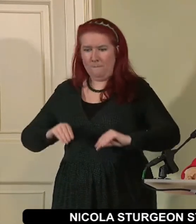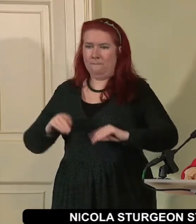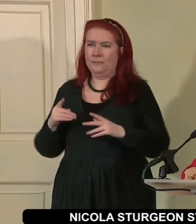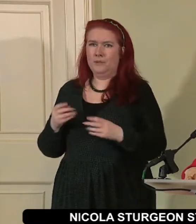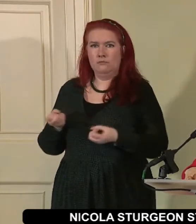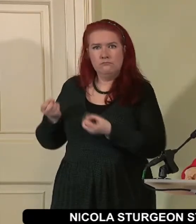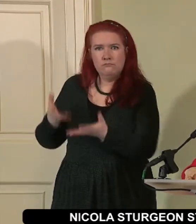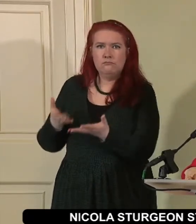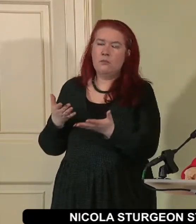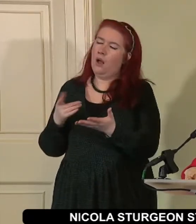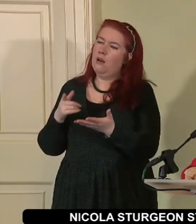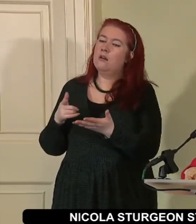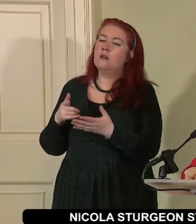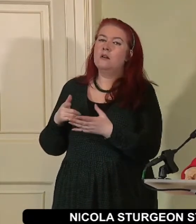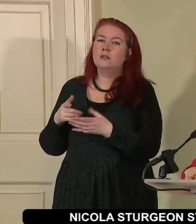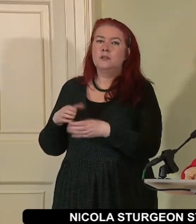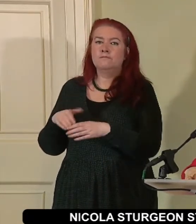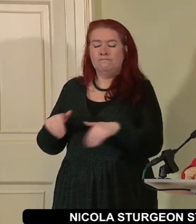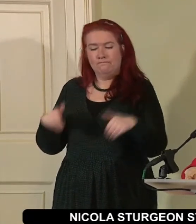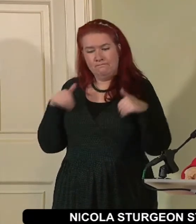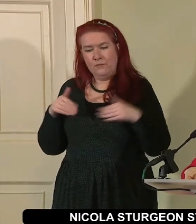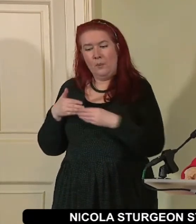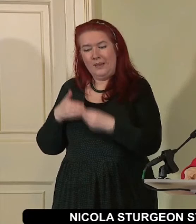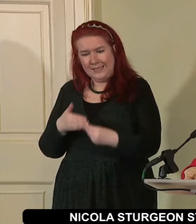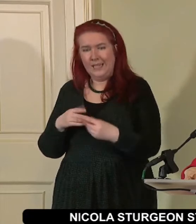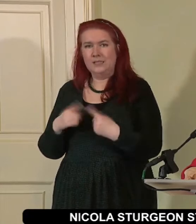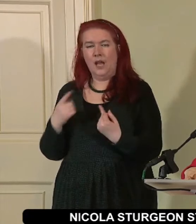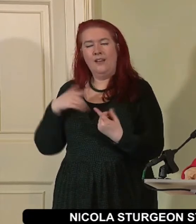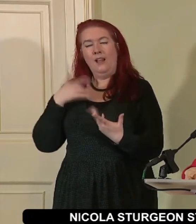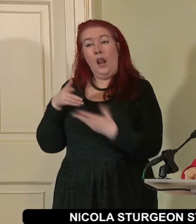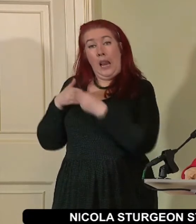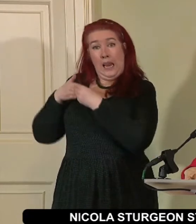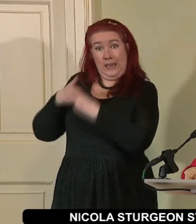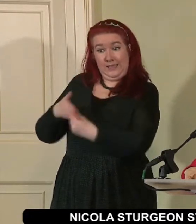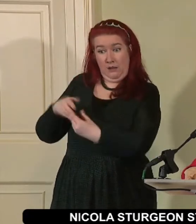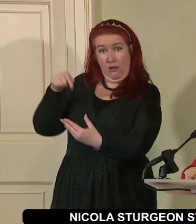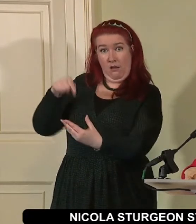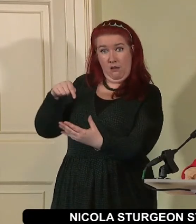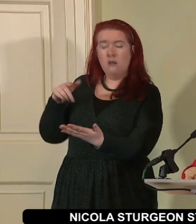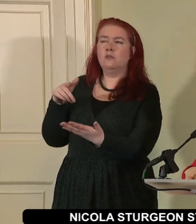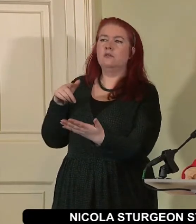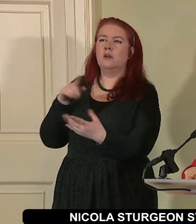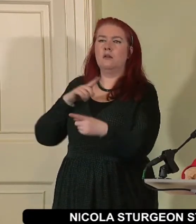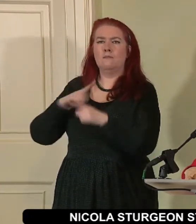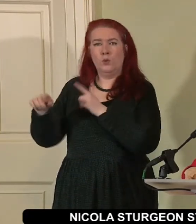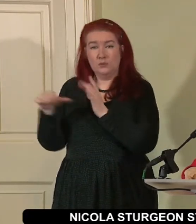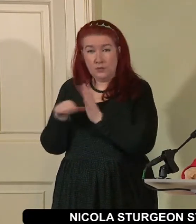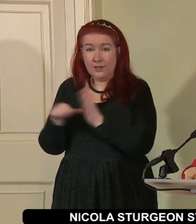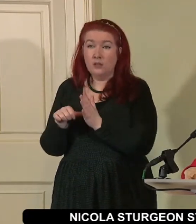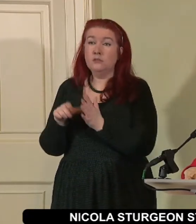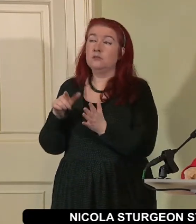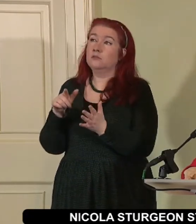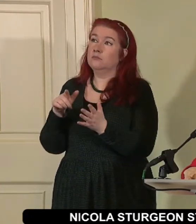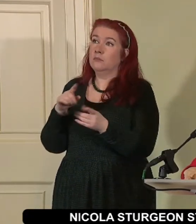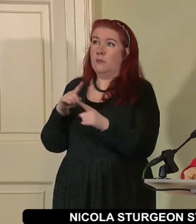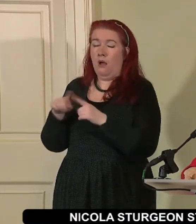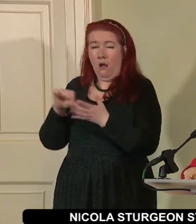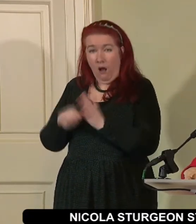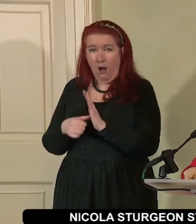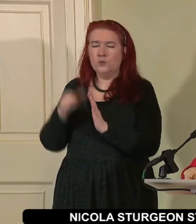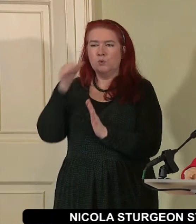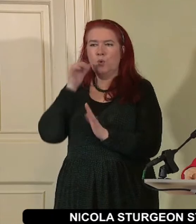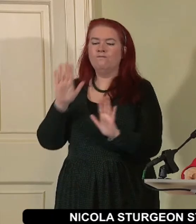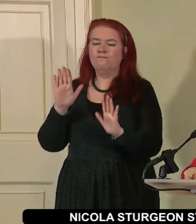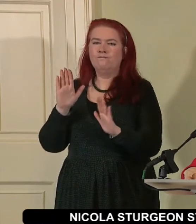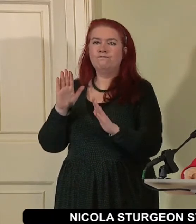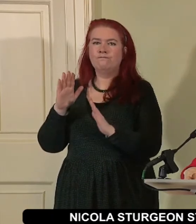has their time. And I think in leadership, one of the hardest but one of the most important things to do is know when that time is up. In